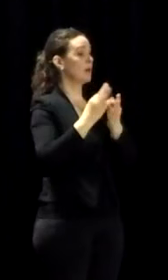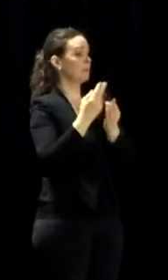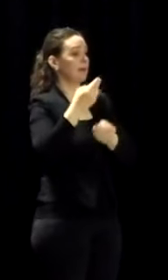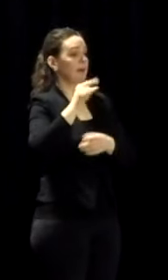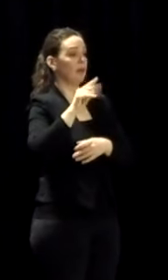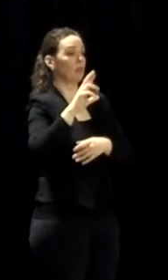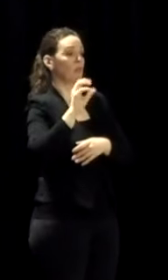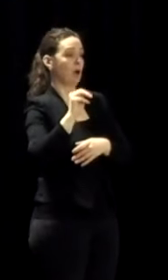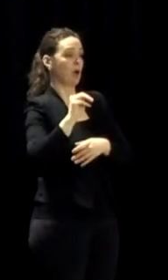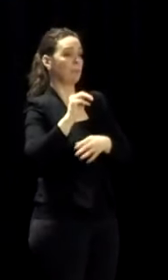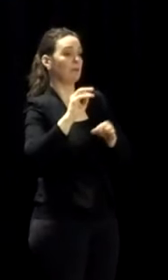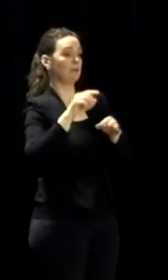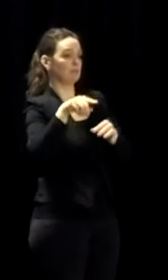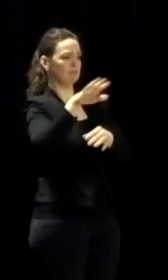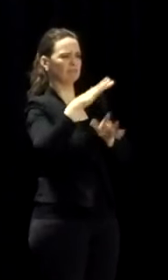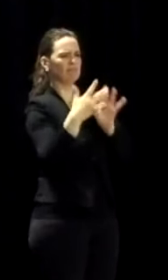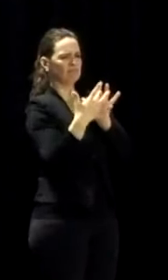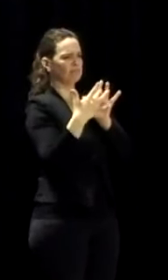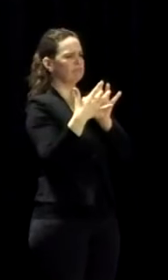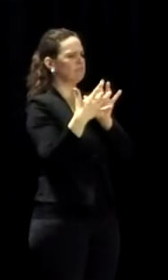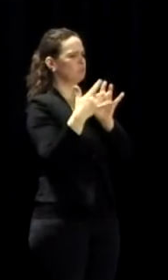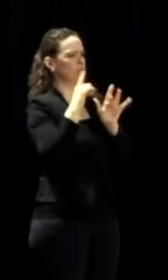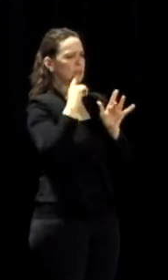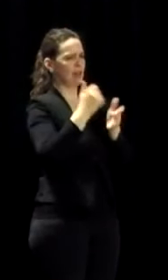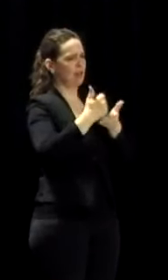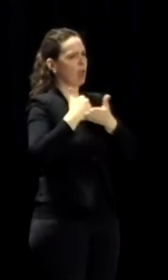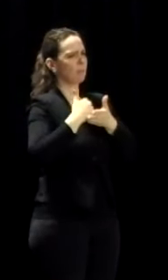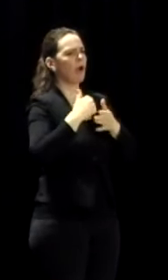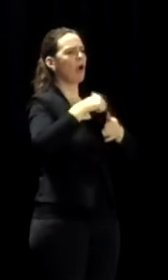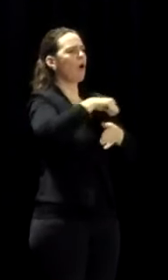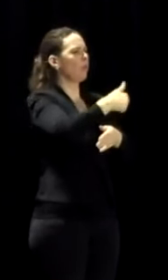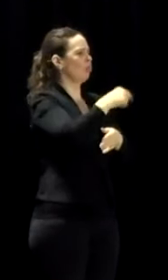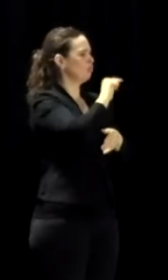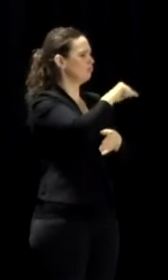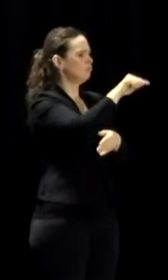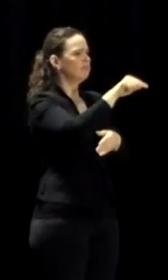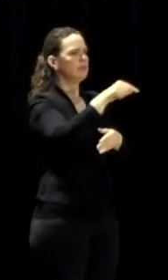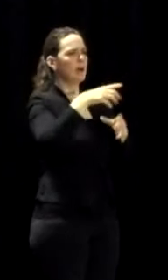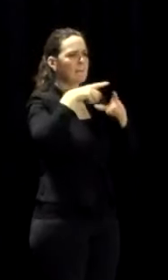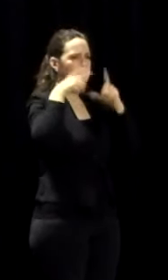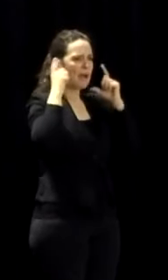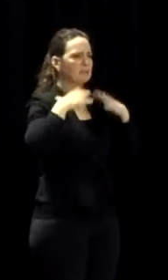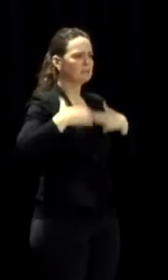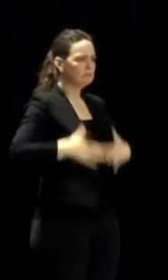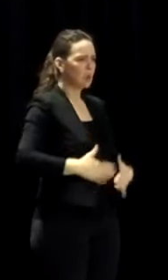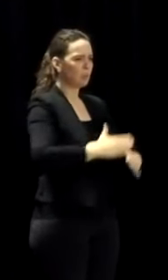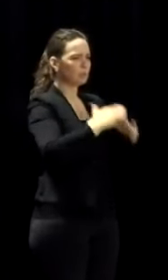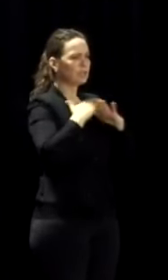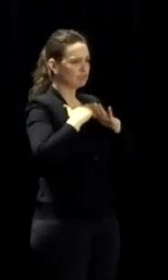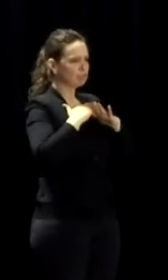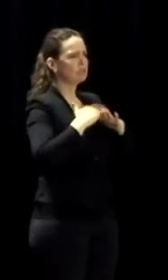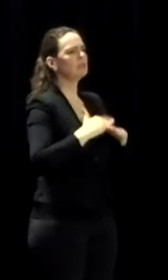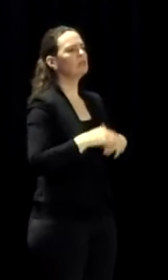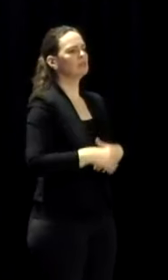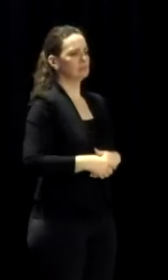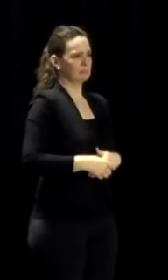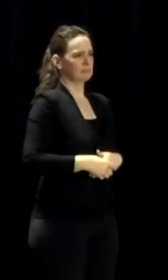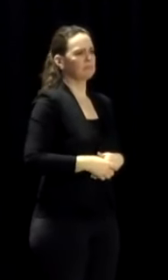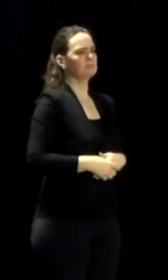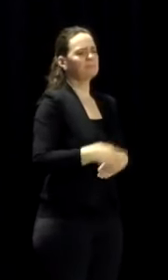medical space helps us better source different companies that do different